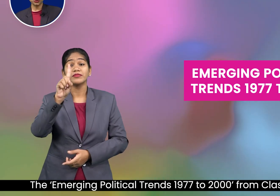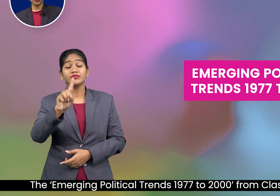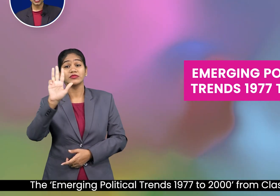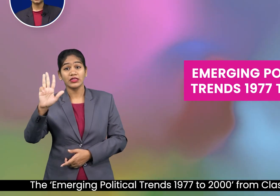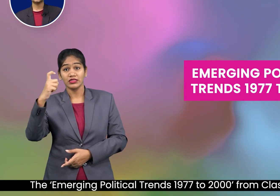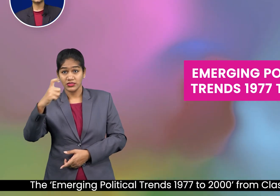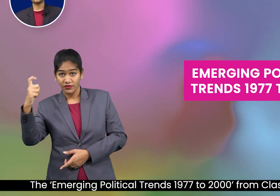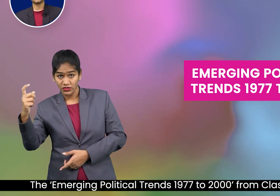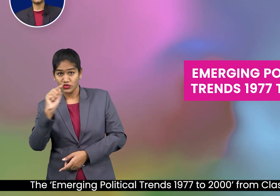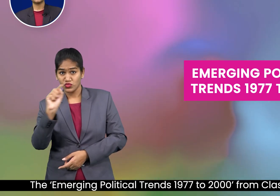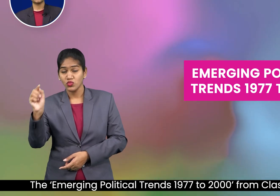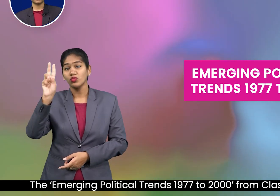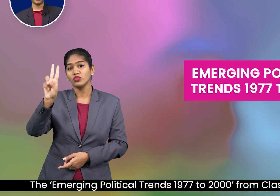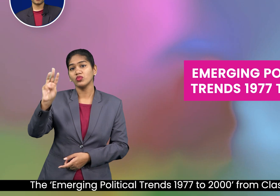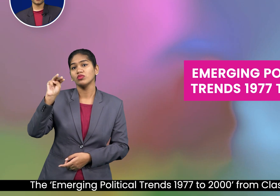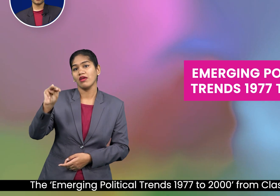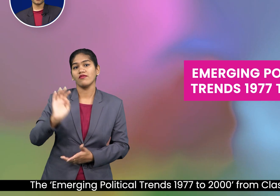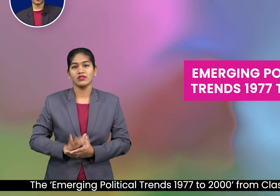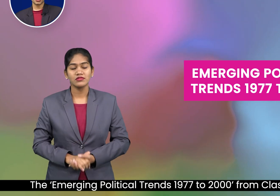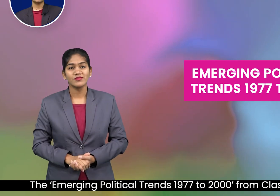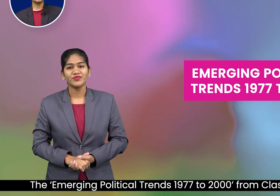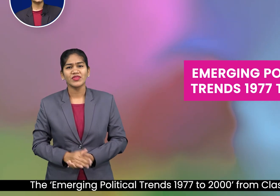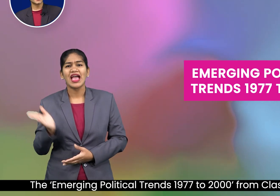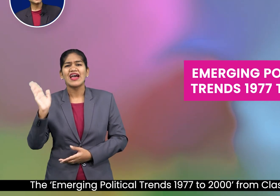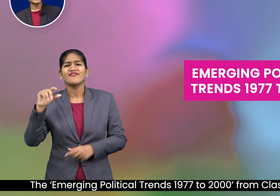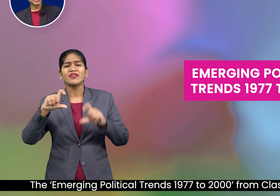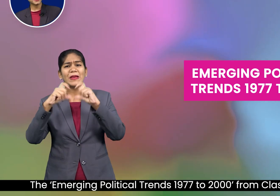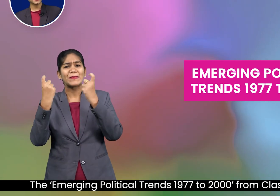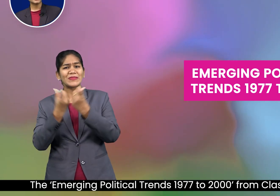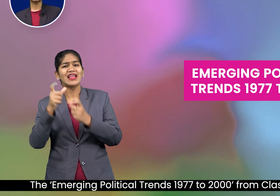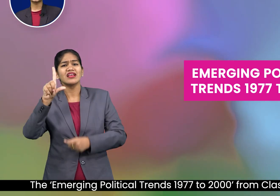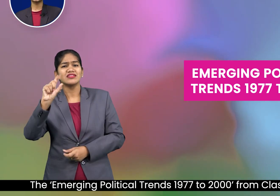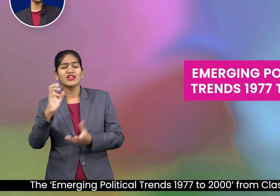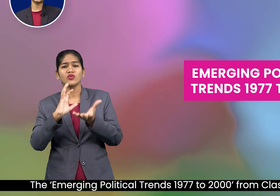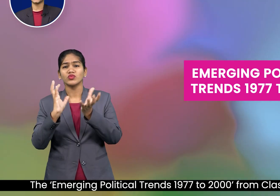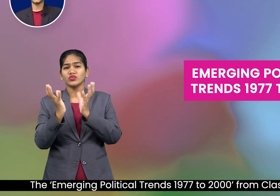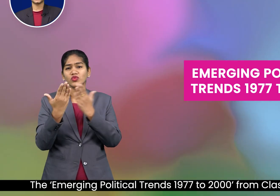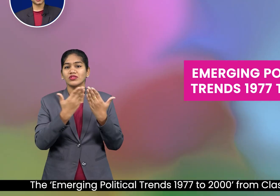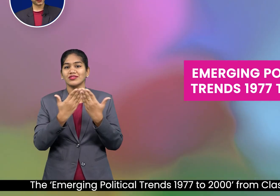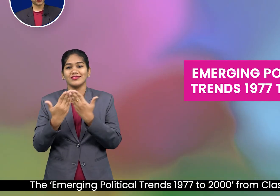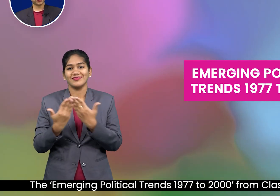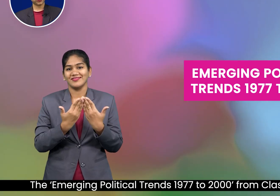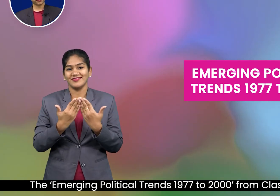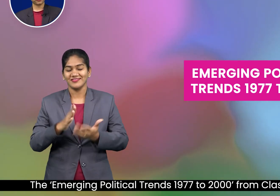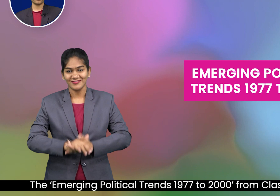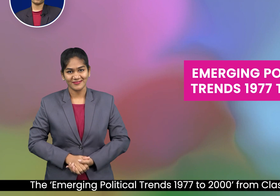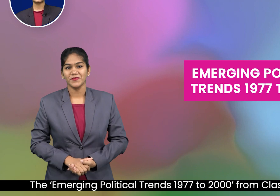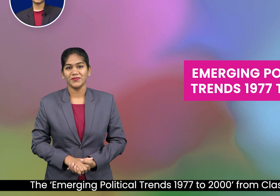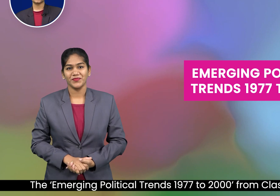1977 to 2000 from class 10th Social Studies.